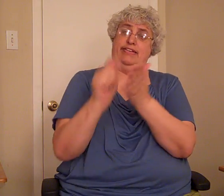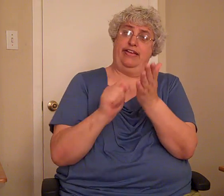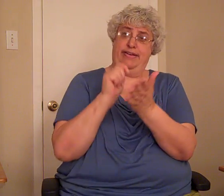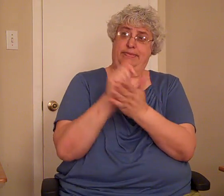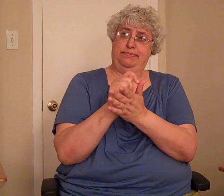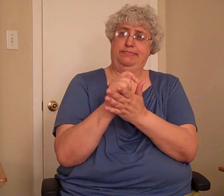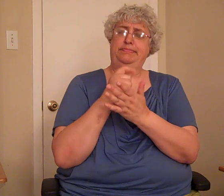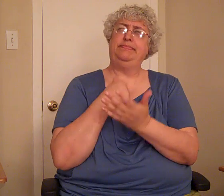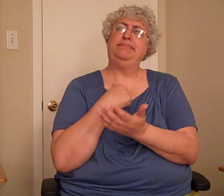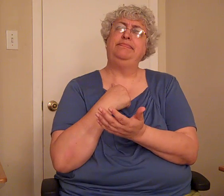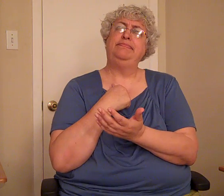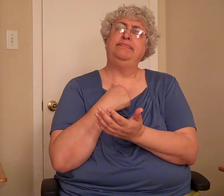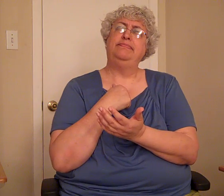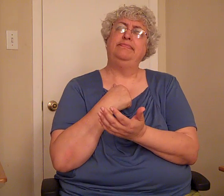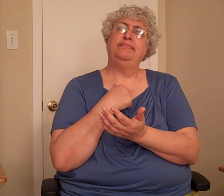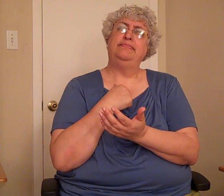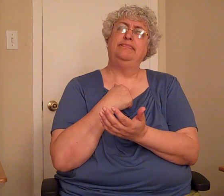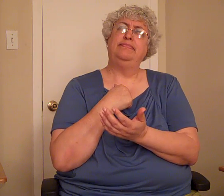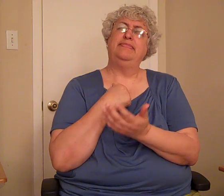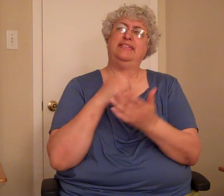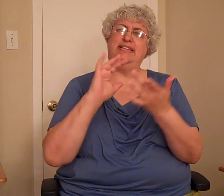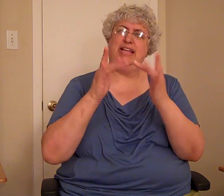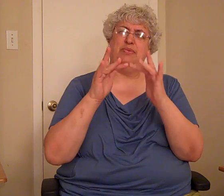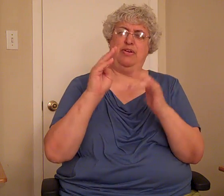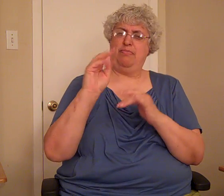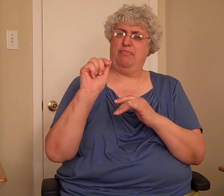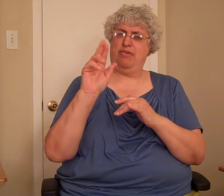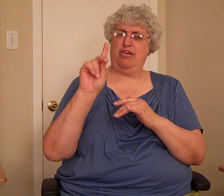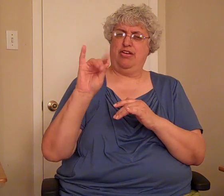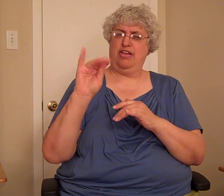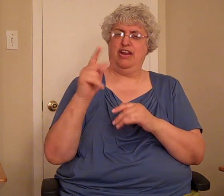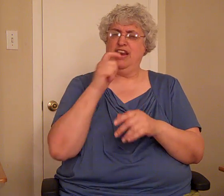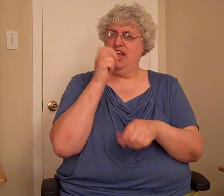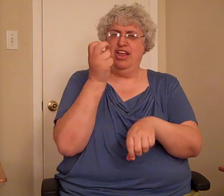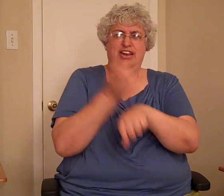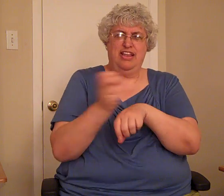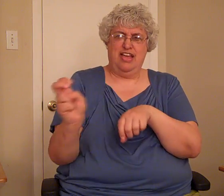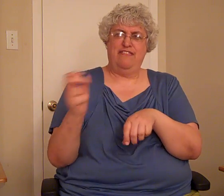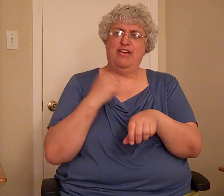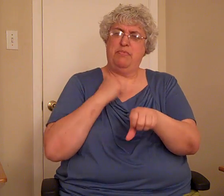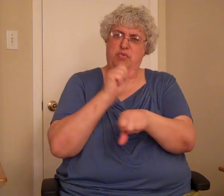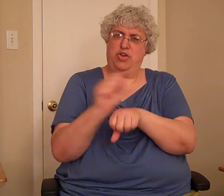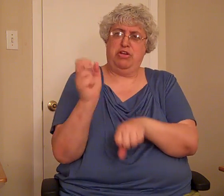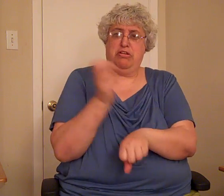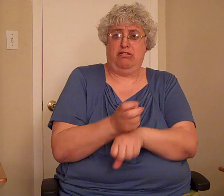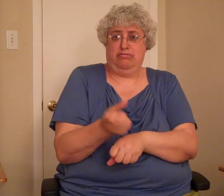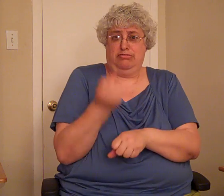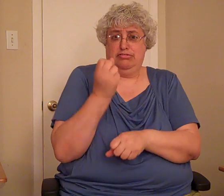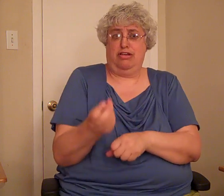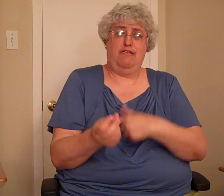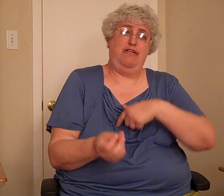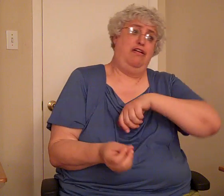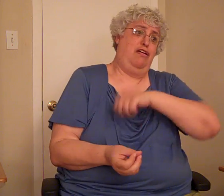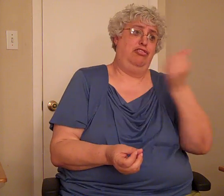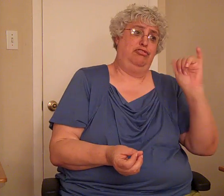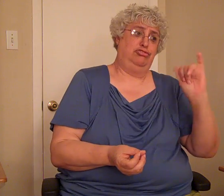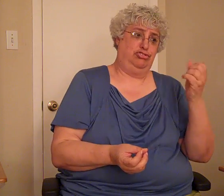went, this network marketing thing ain't that tough. I mean, I'm working hard, so I'm going to be working hard in a job, but then, I got